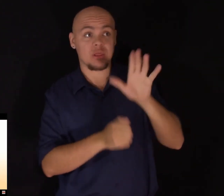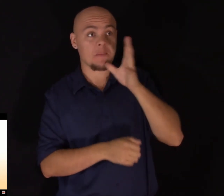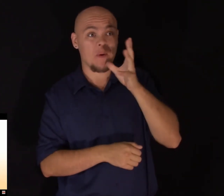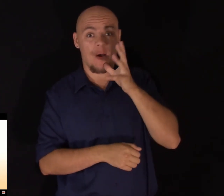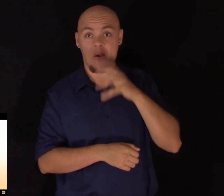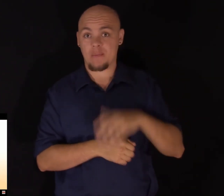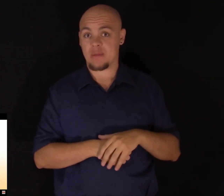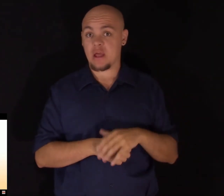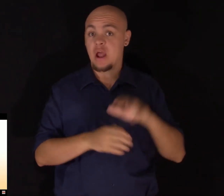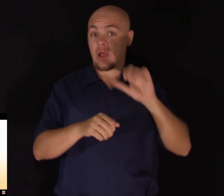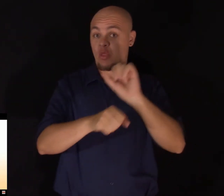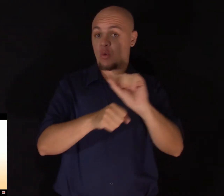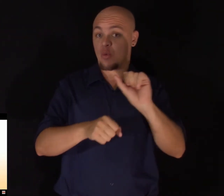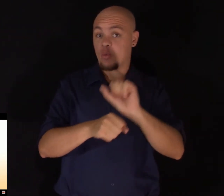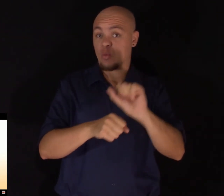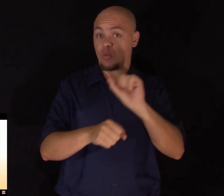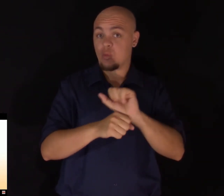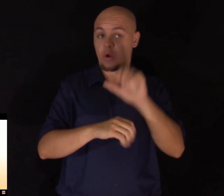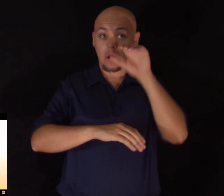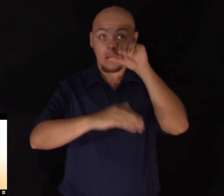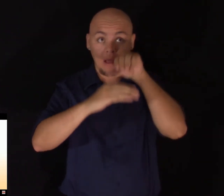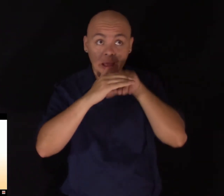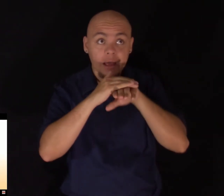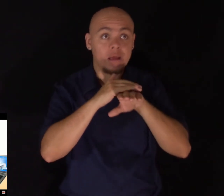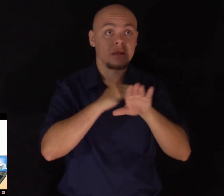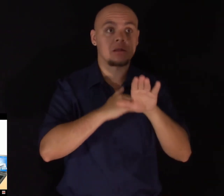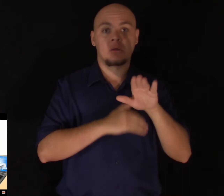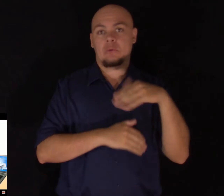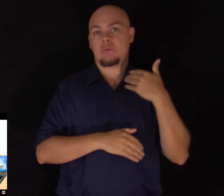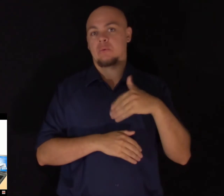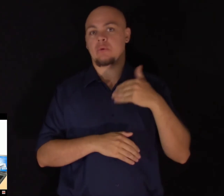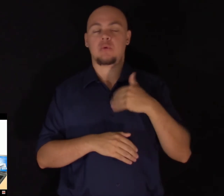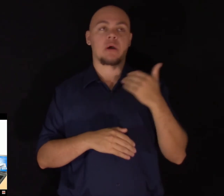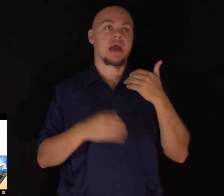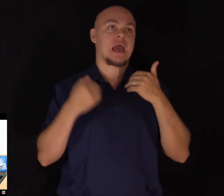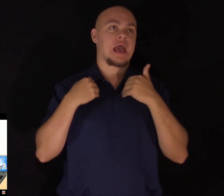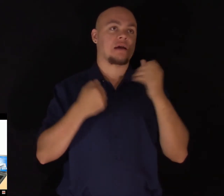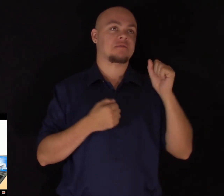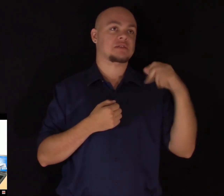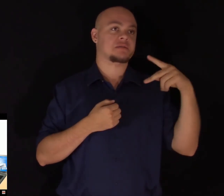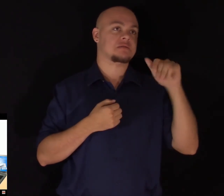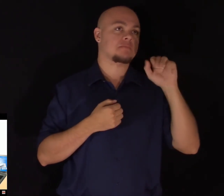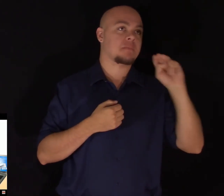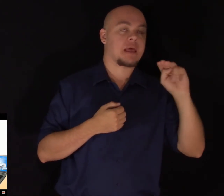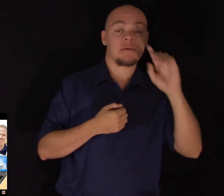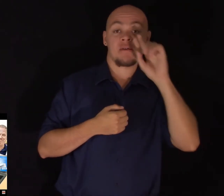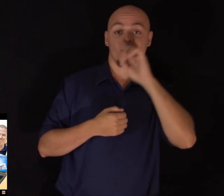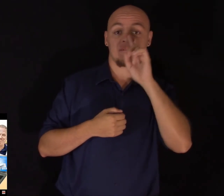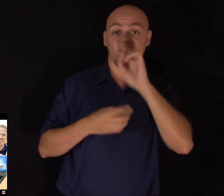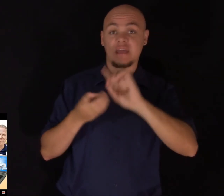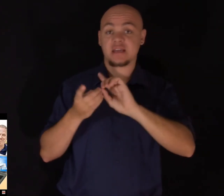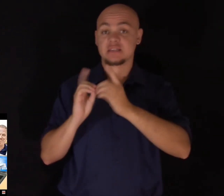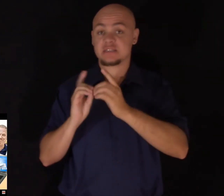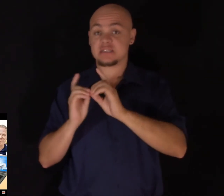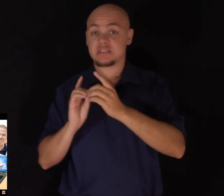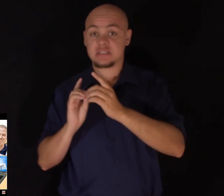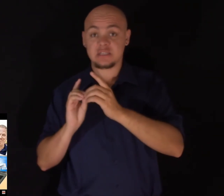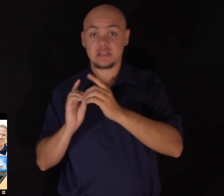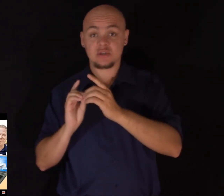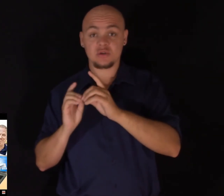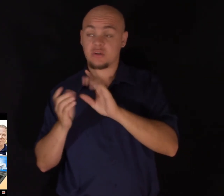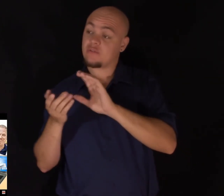world, and we're breadwinners, we enter a world that is just cluttered with spam, fake digital friends, partisan